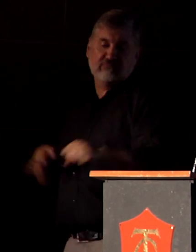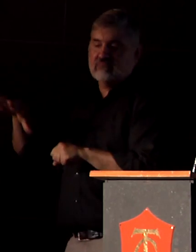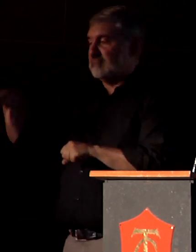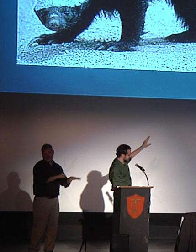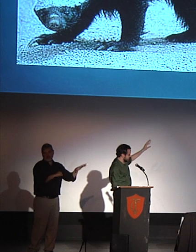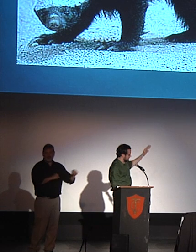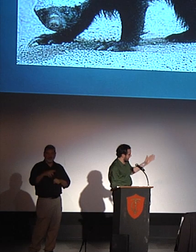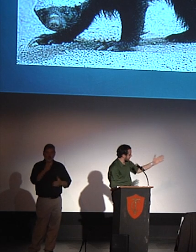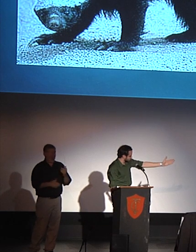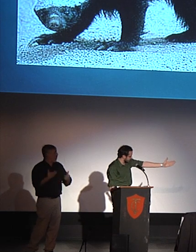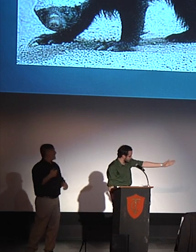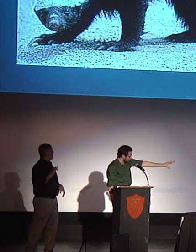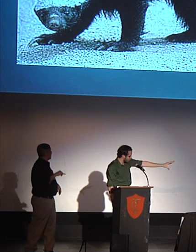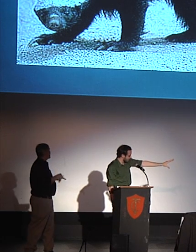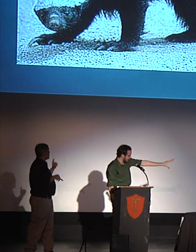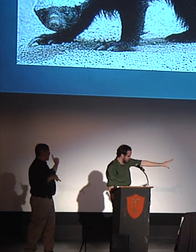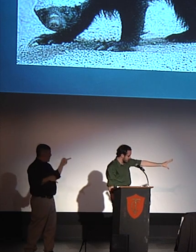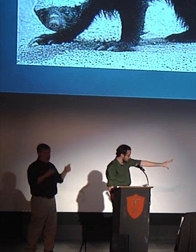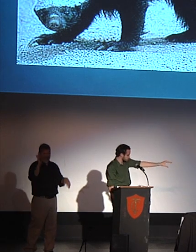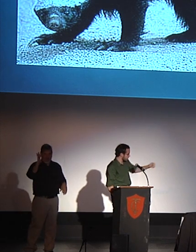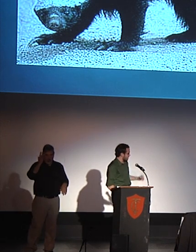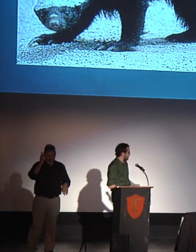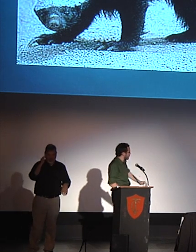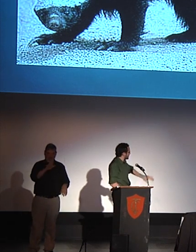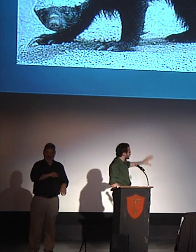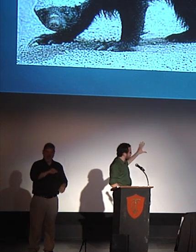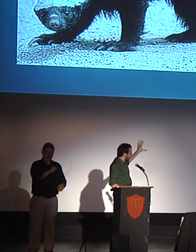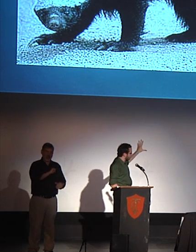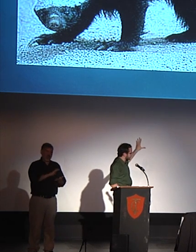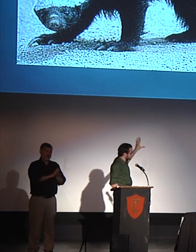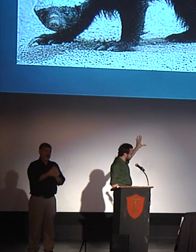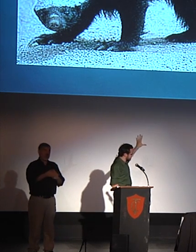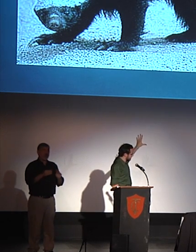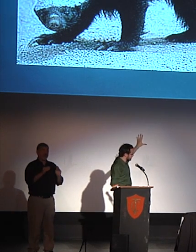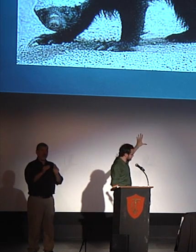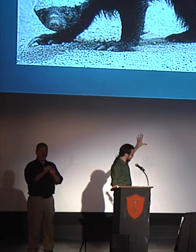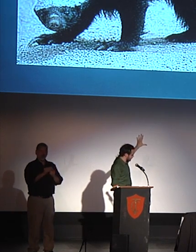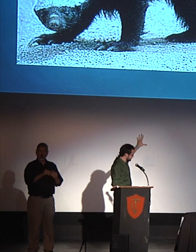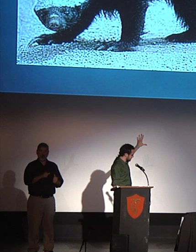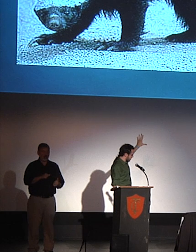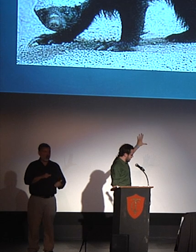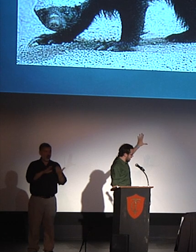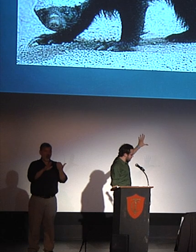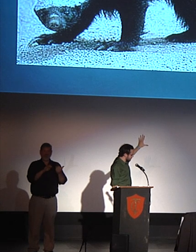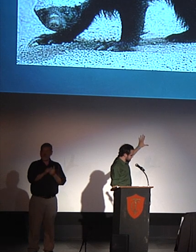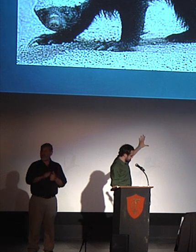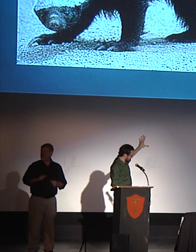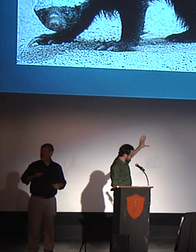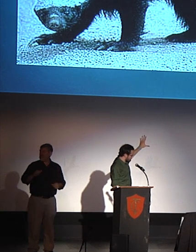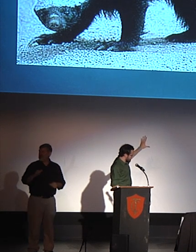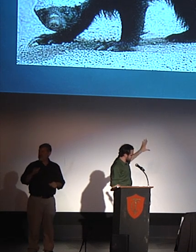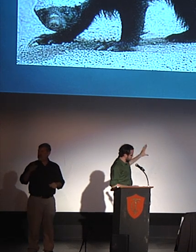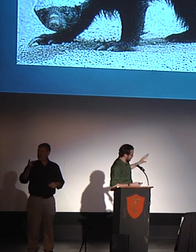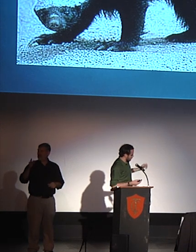our grandparents, and that's why they get more annoying, they have that attitude, they would be more bold in confronting these predators and better